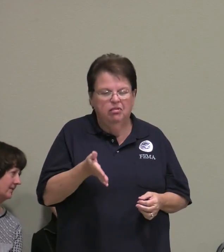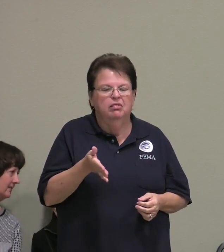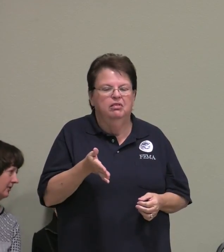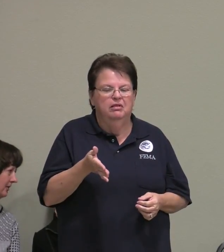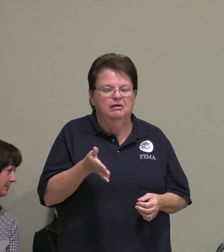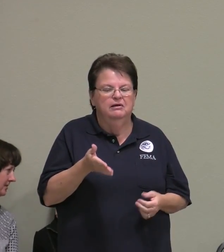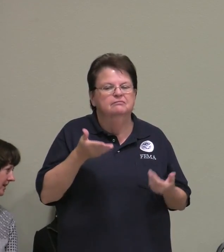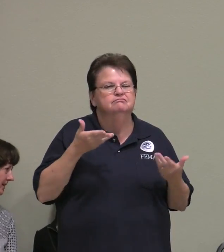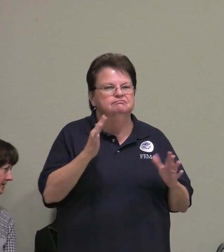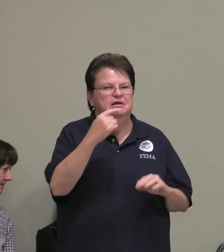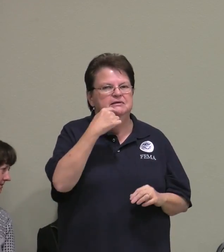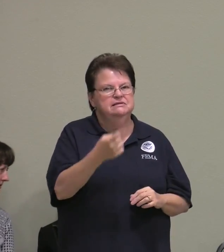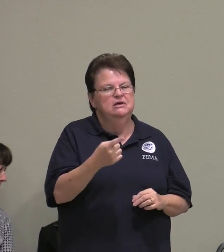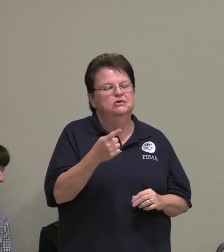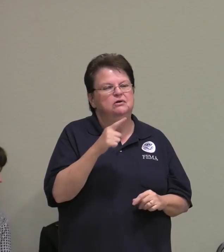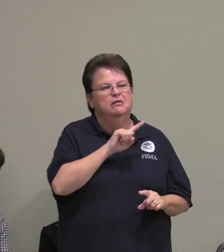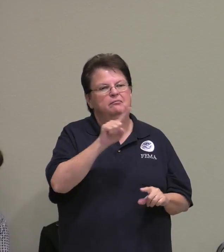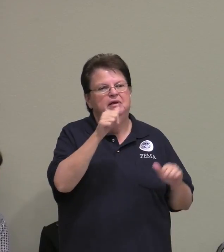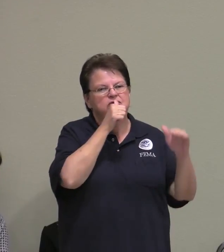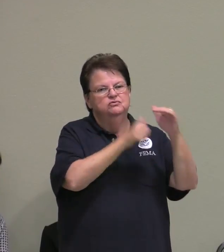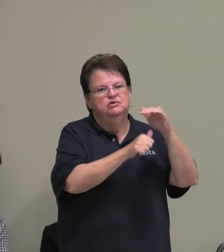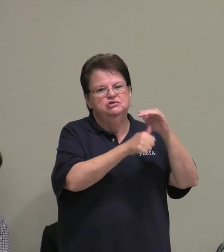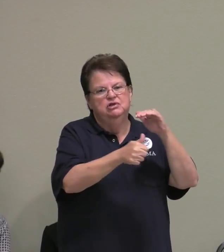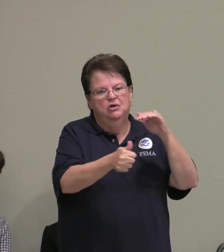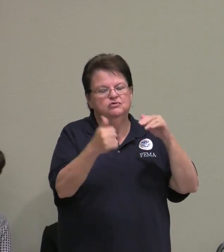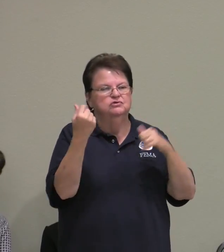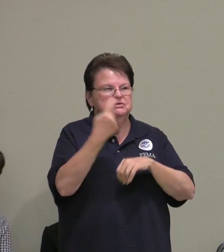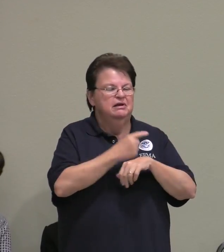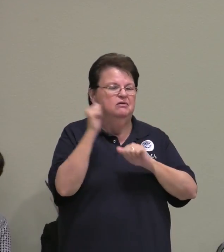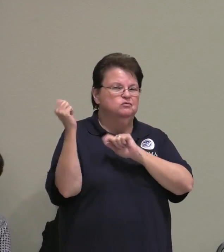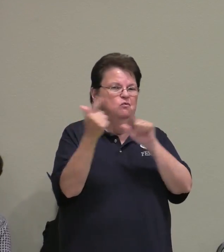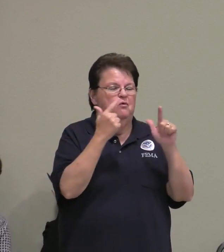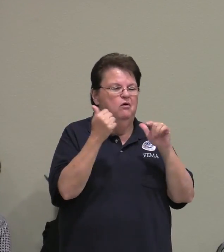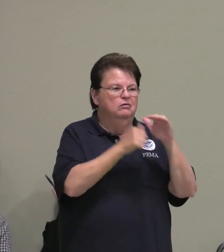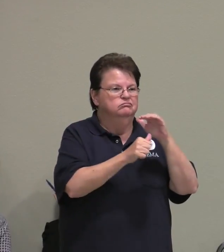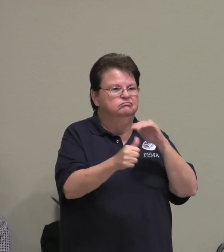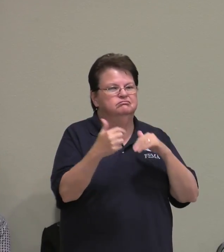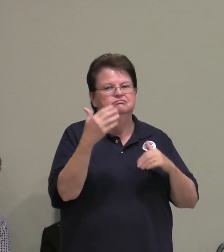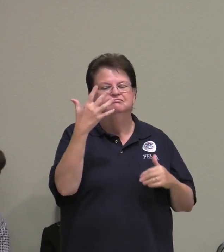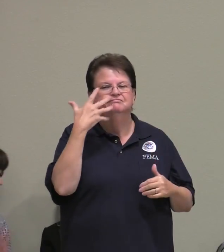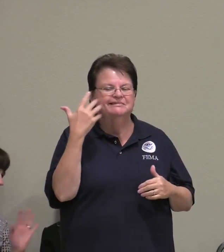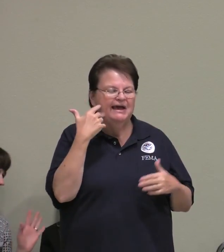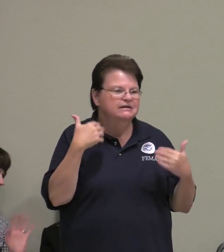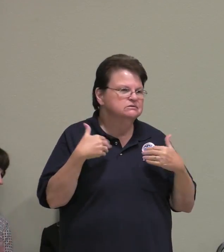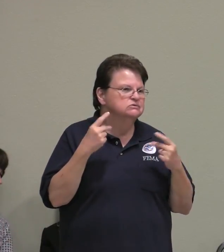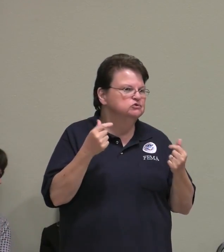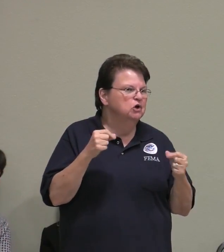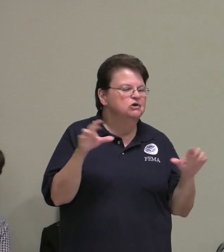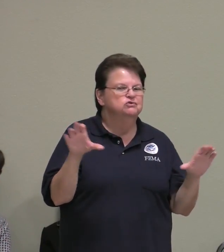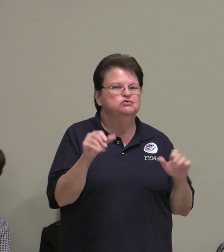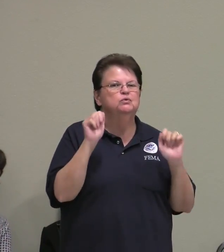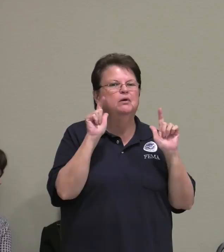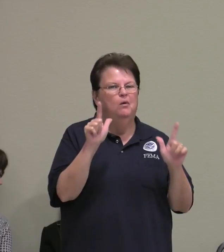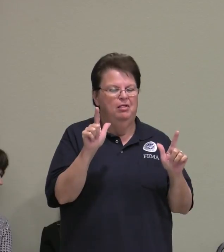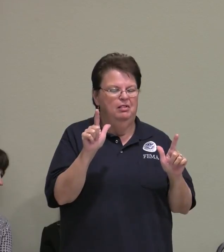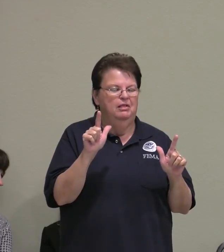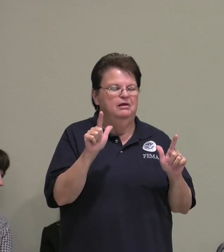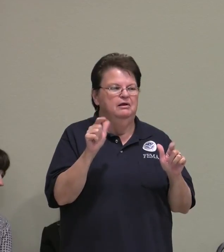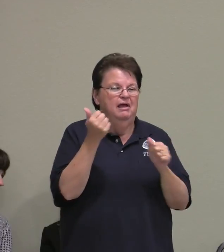But I can tell you that I've been to the shelters today. All of the shelters the cats and dogs are doing well. Everything is going